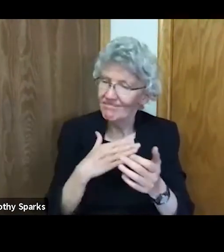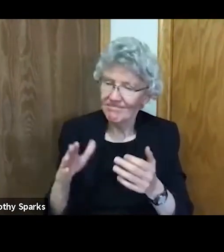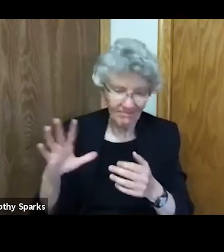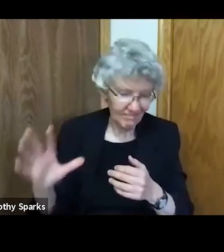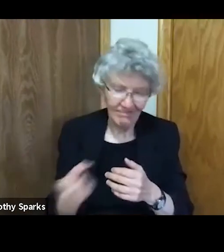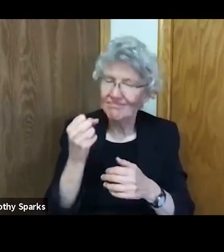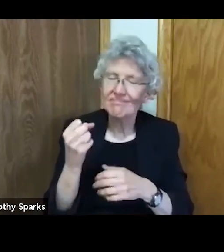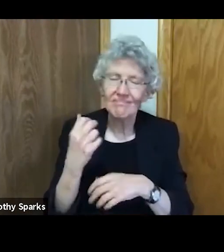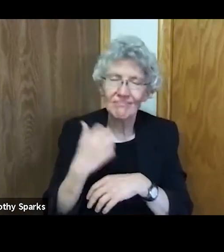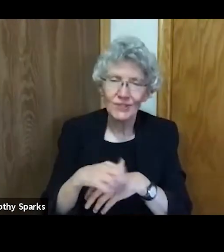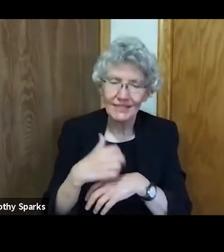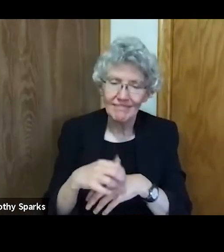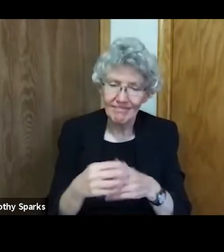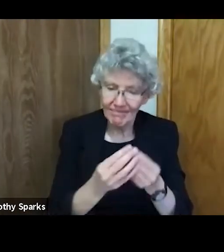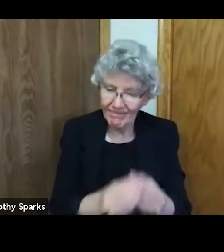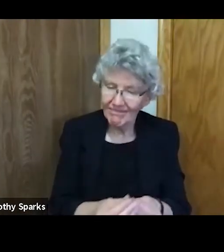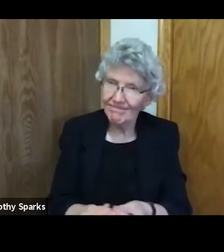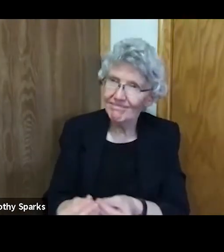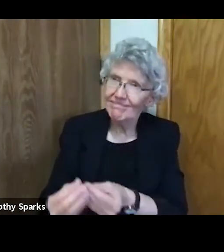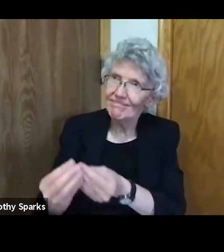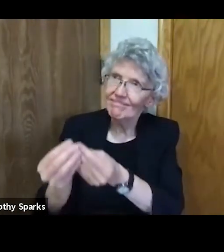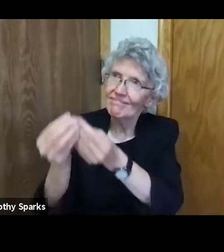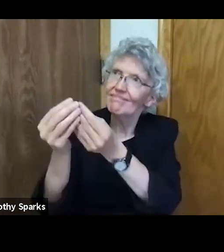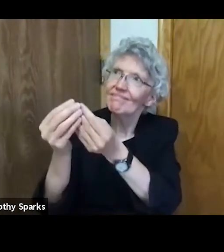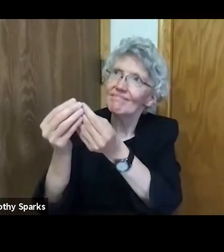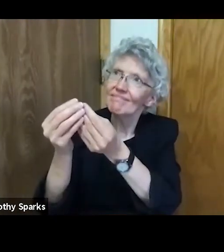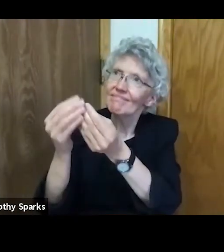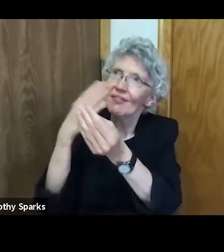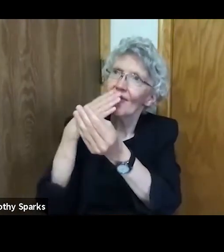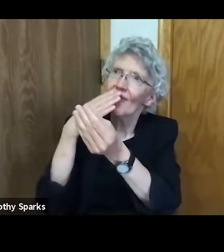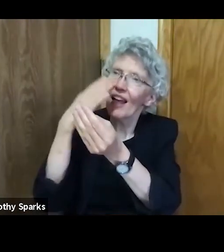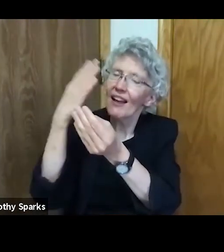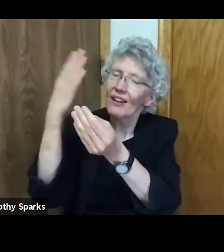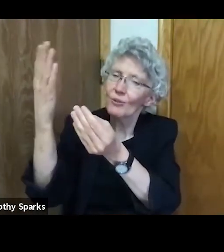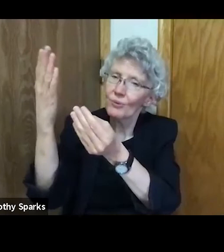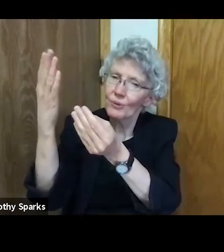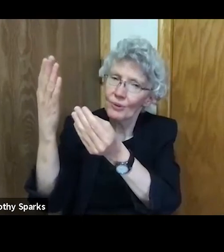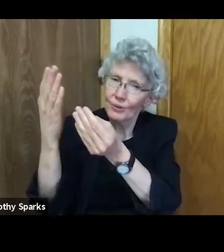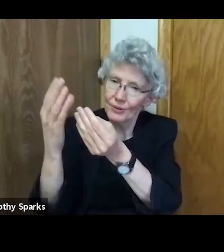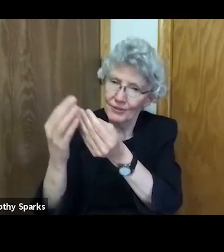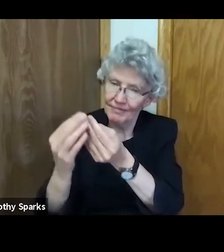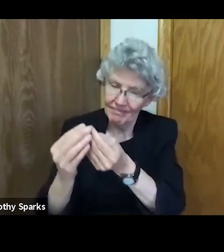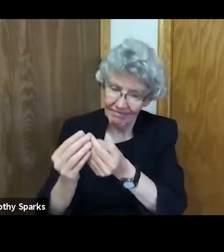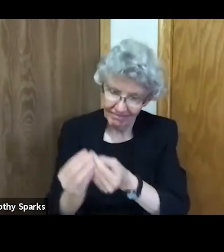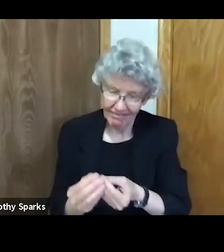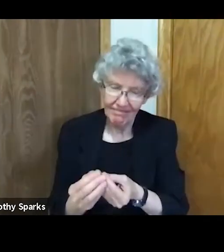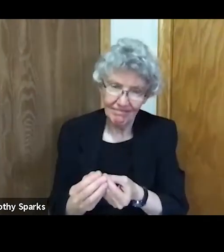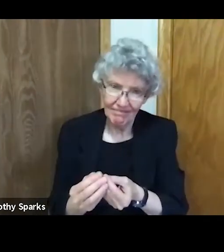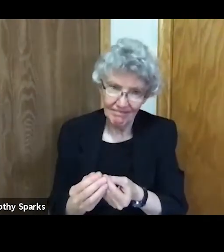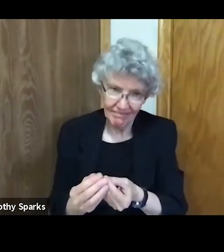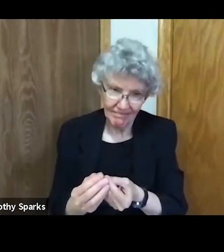betrayed. Our Lord Jesus took bread, thanked God, blessed